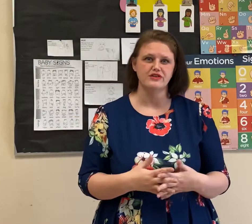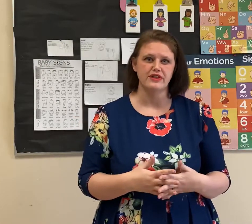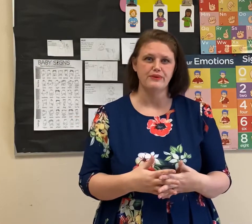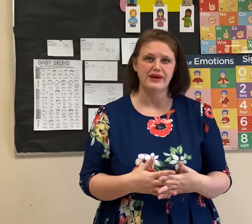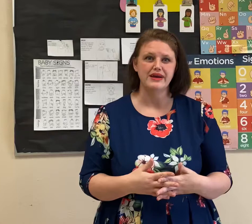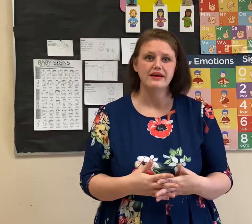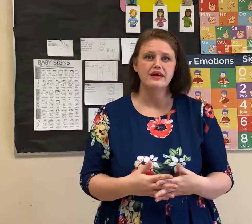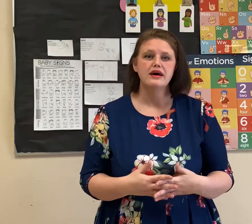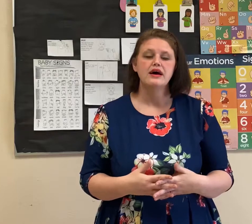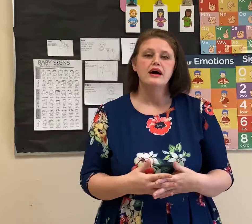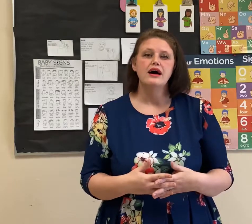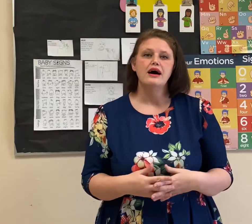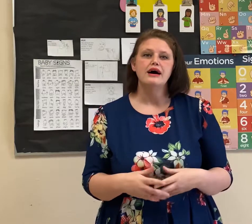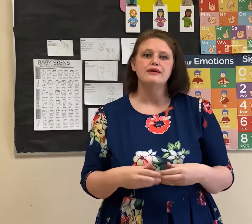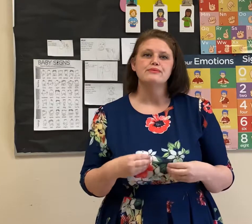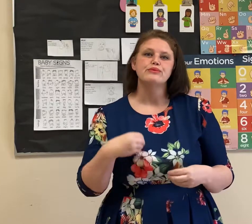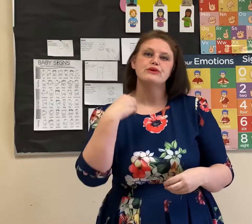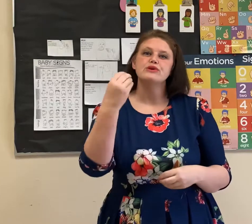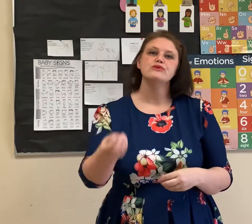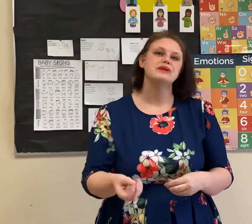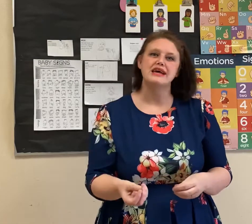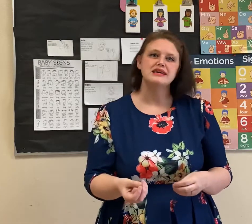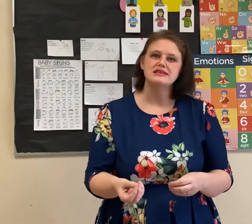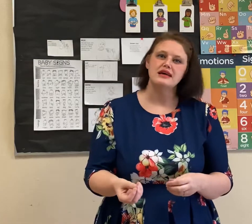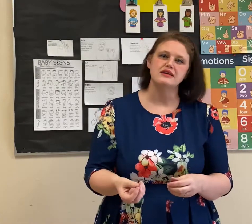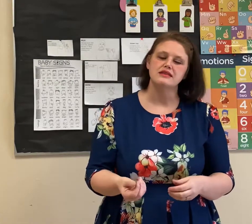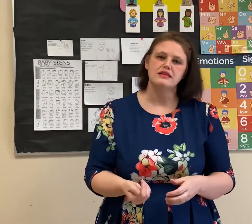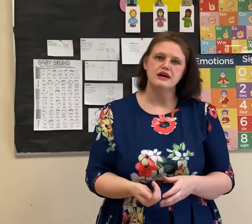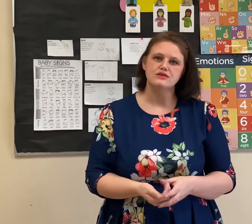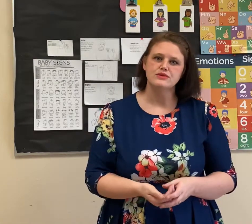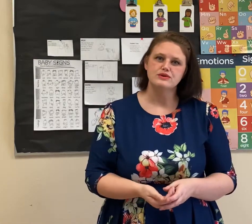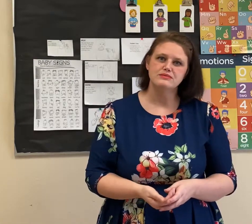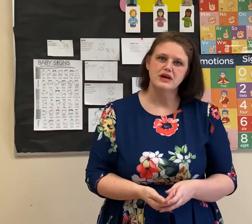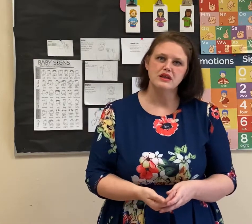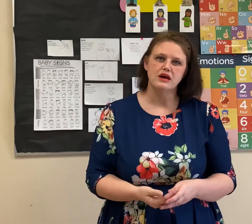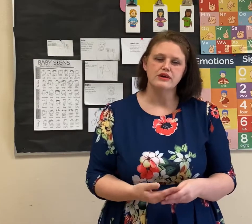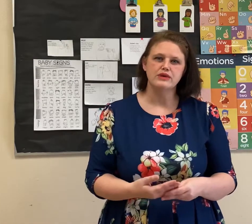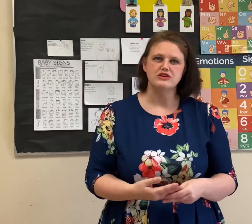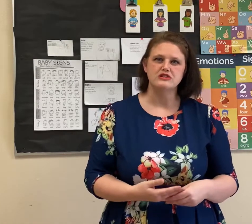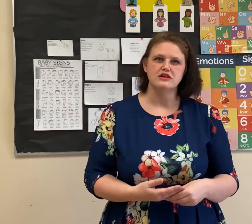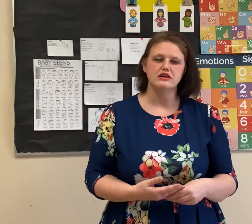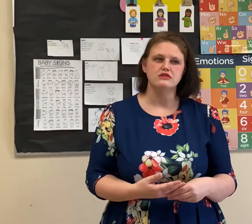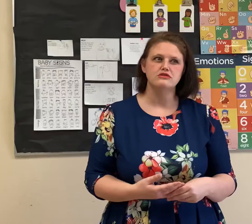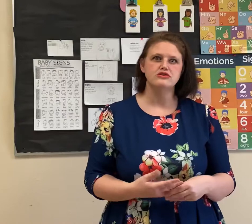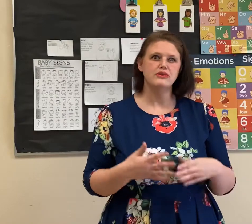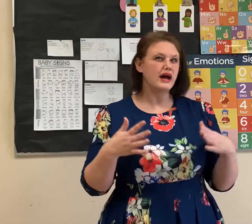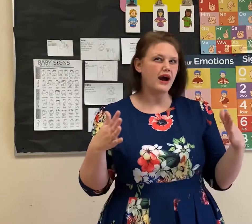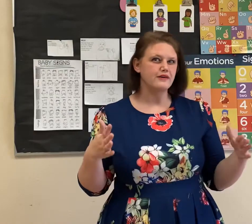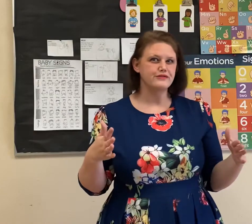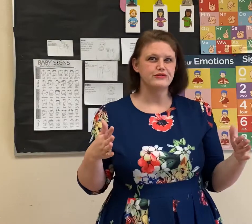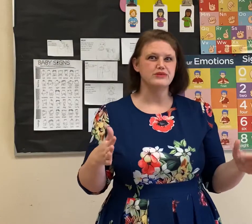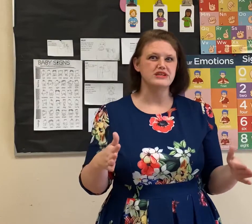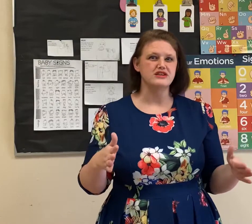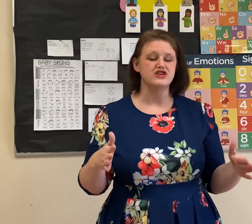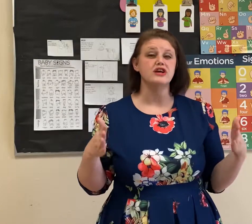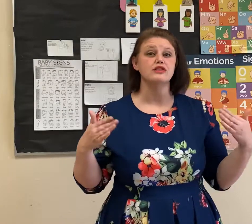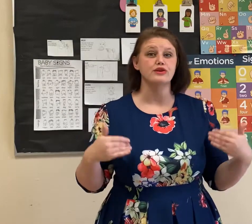way. When we're doing ASL in the classroom, a lot of questions are, do I have to teach and learn all